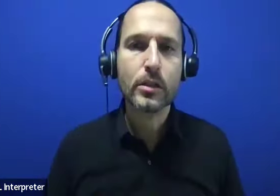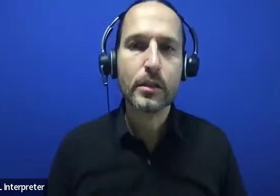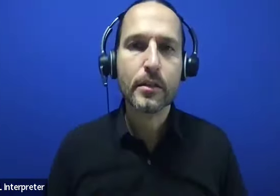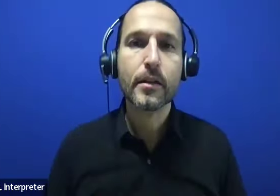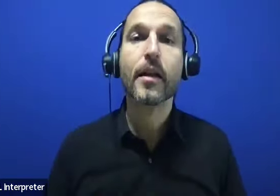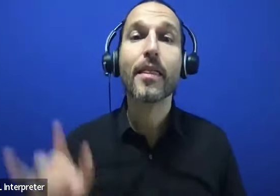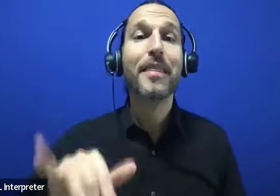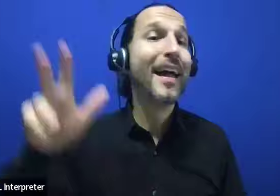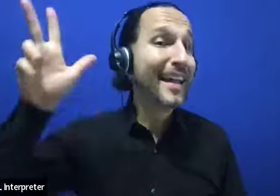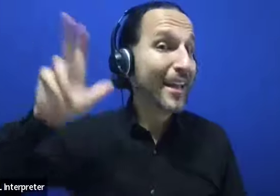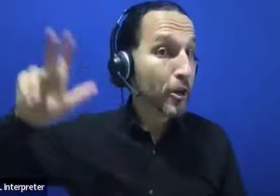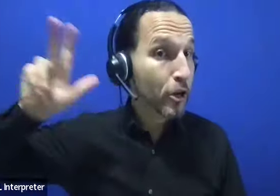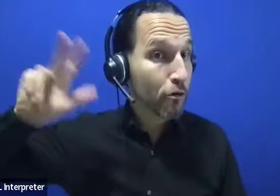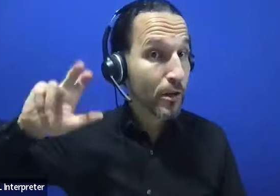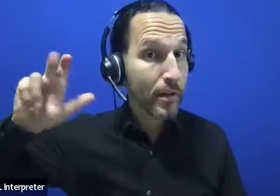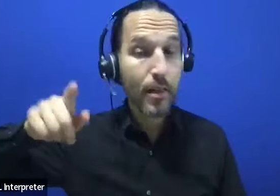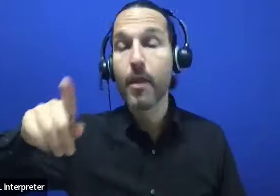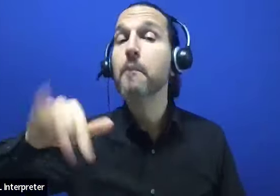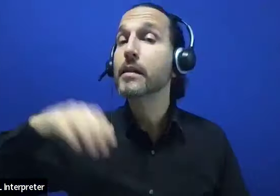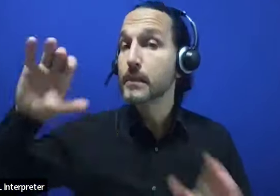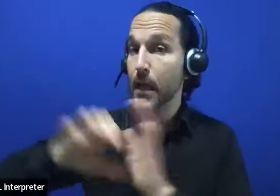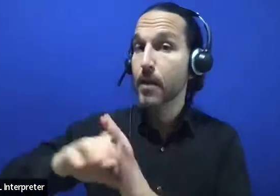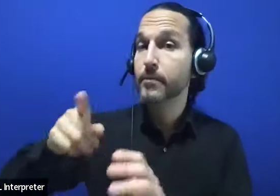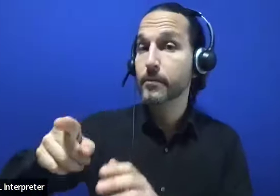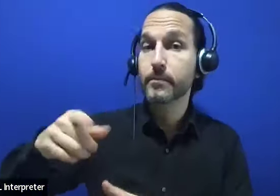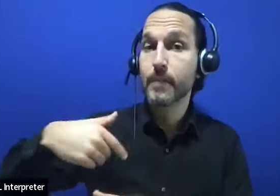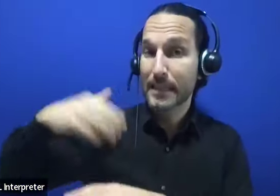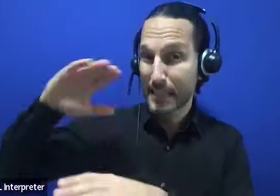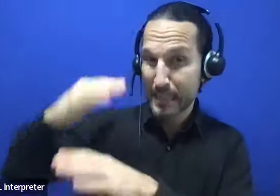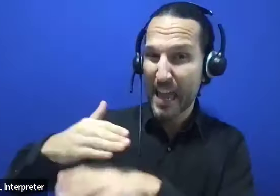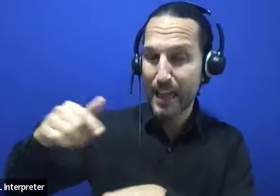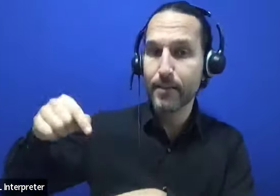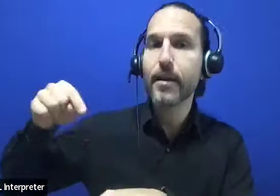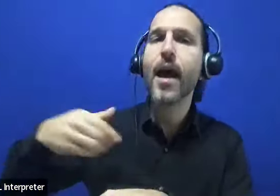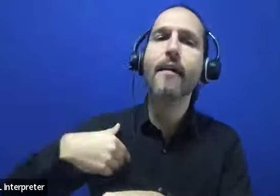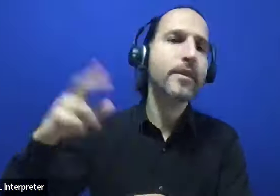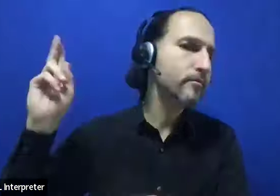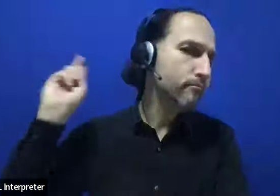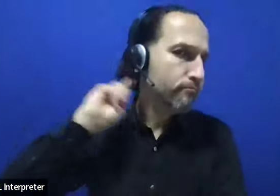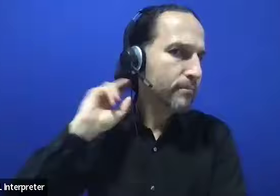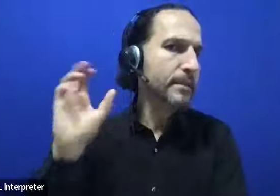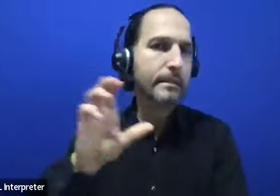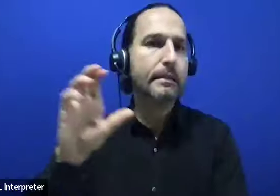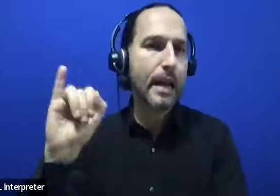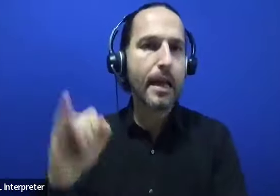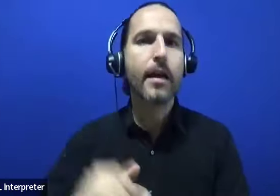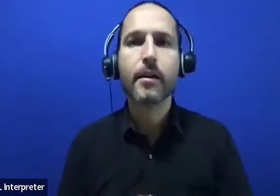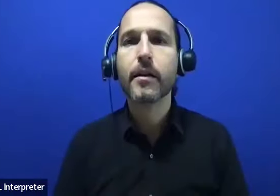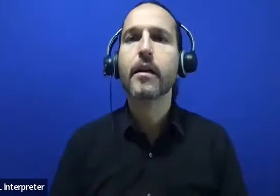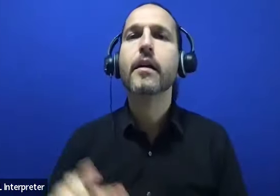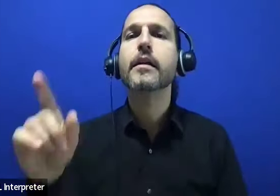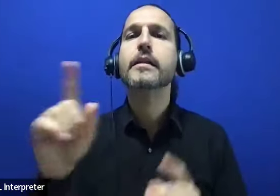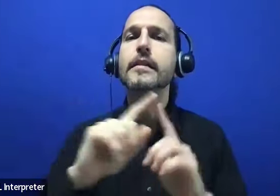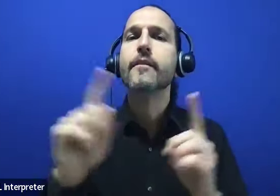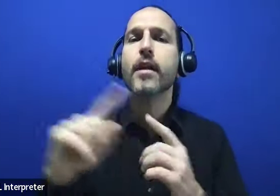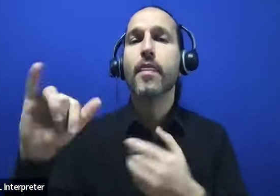So hearing. There's a picture actually of my son's both hearing. The external ear and narrow ear